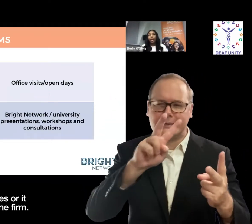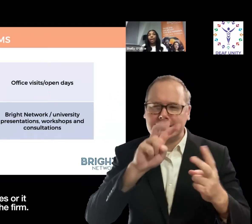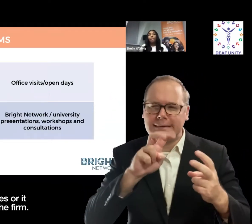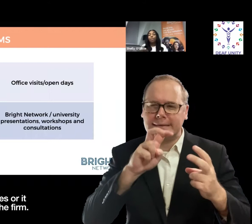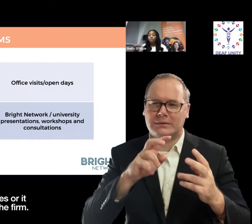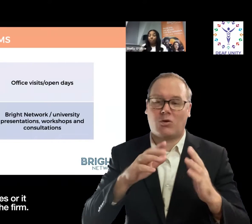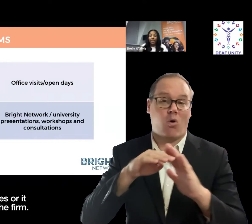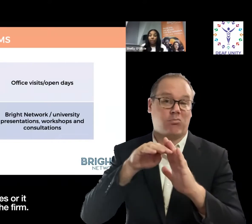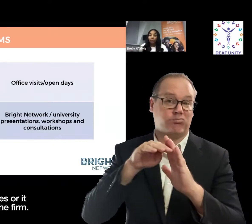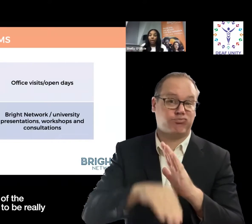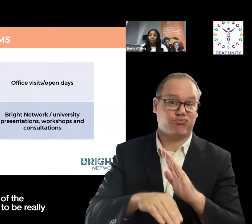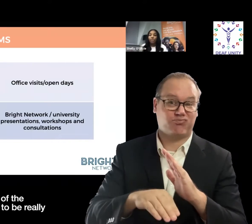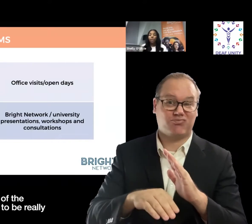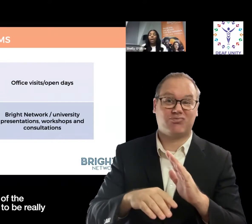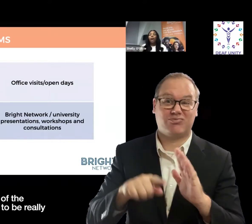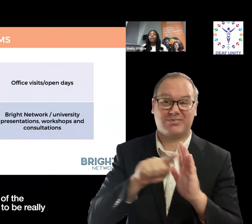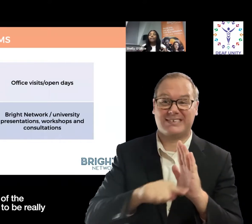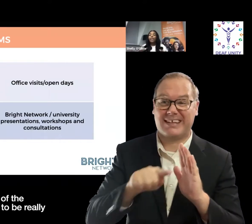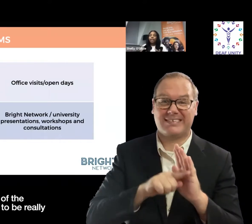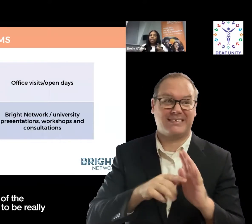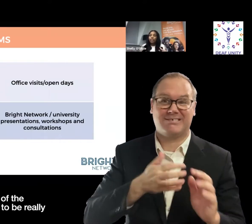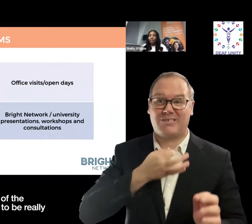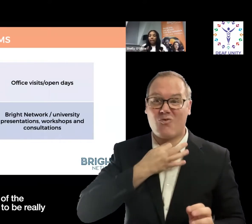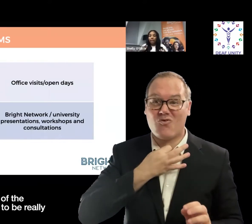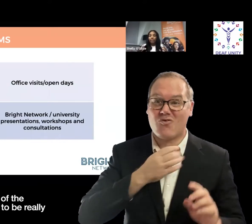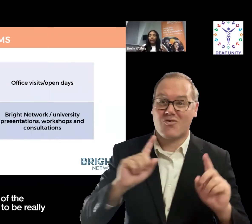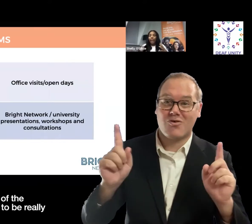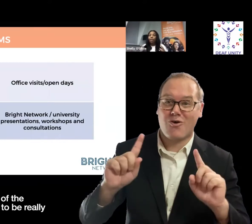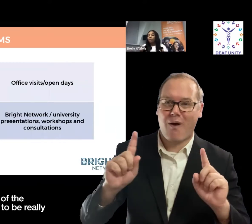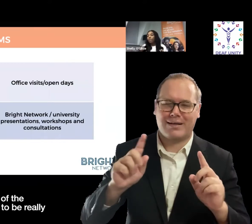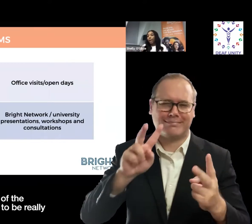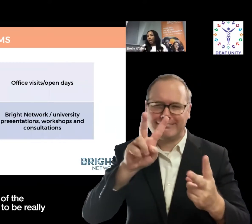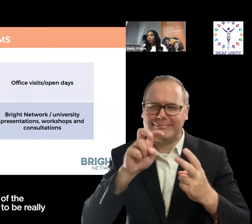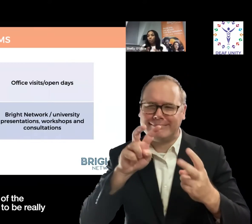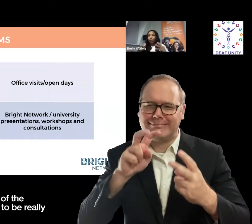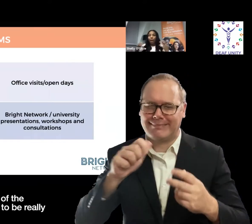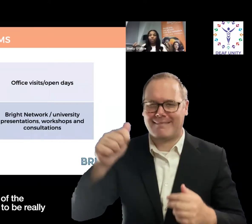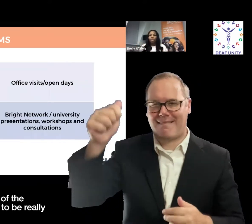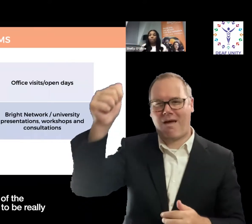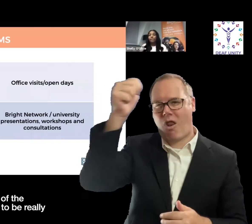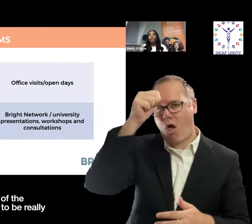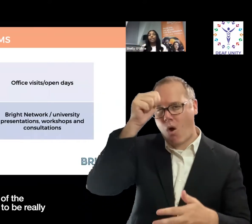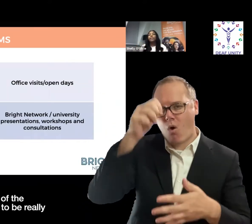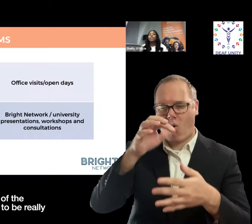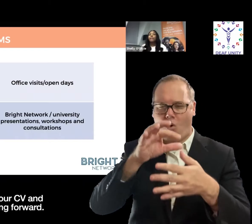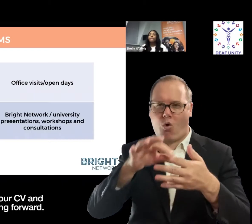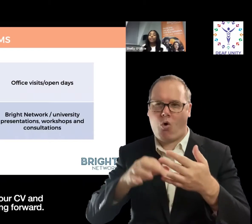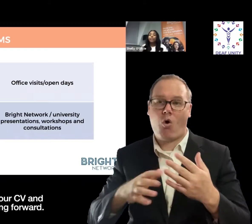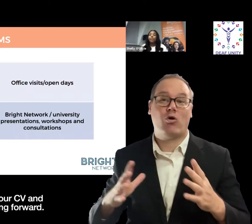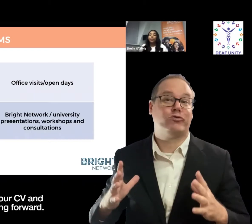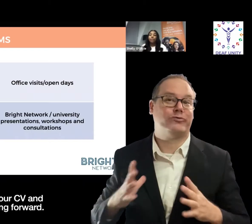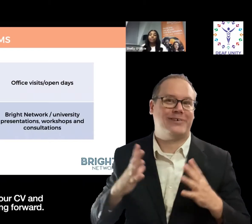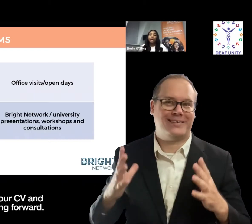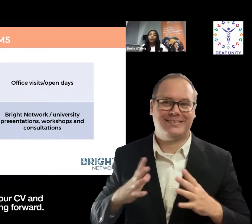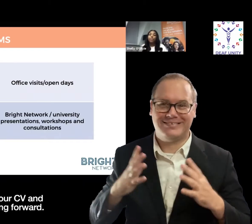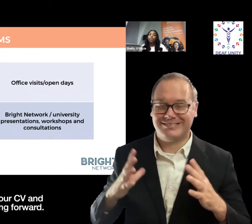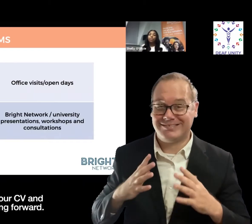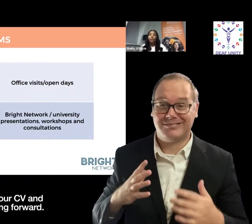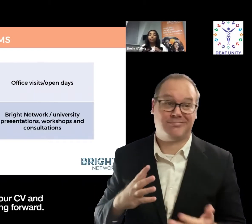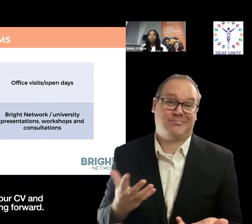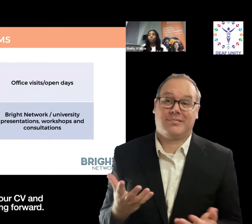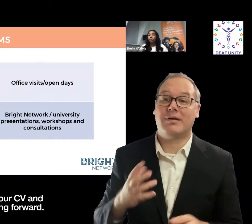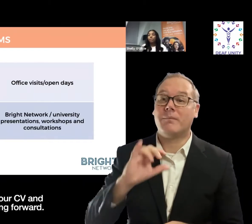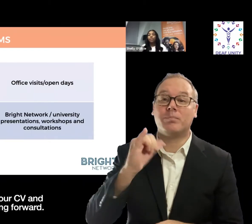creating threats for the firm. So understanding the layout of the land around the business is going to be really beneficial to helping